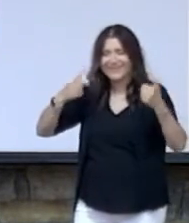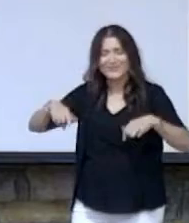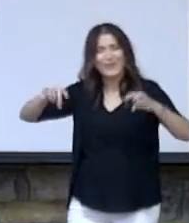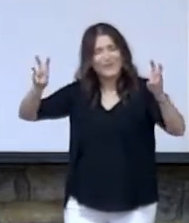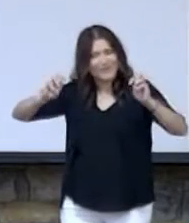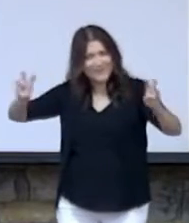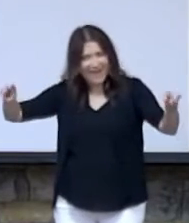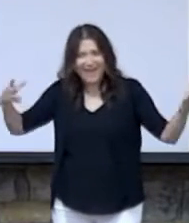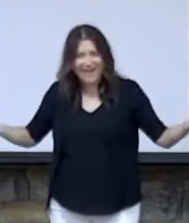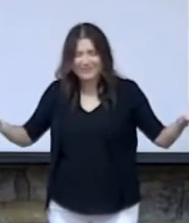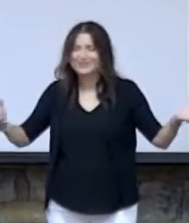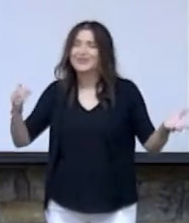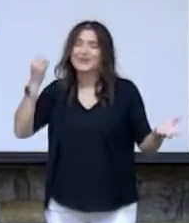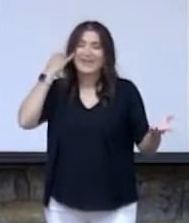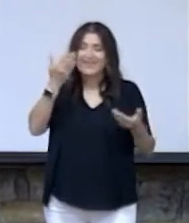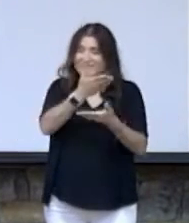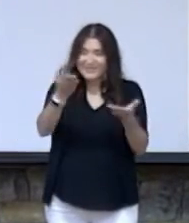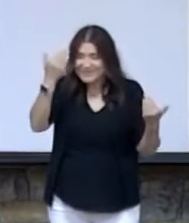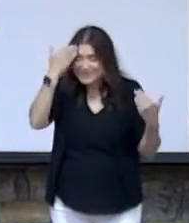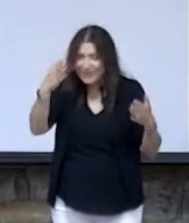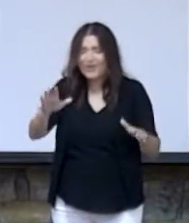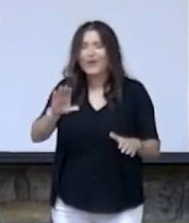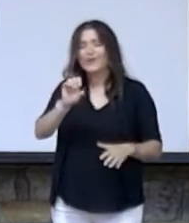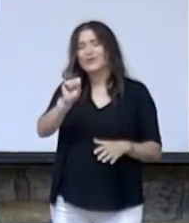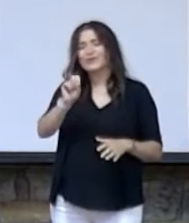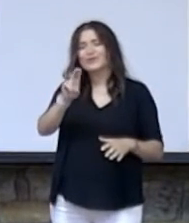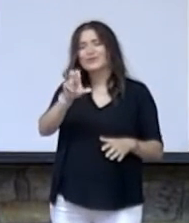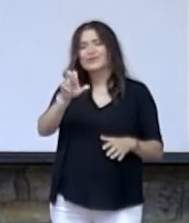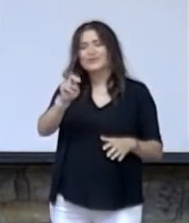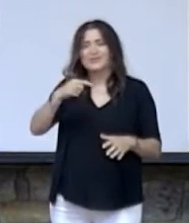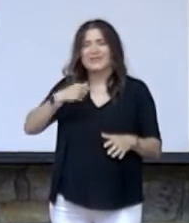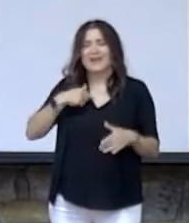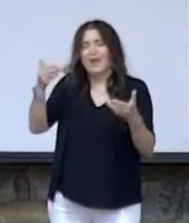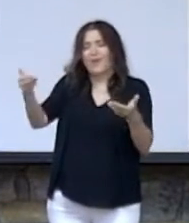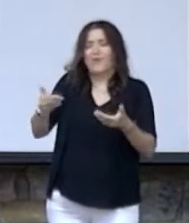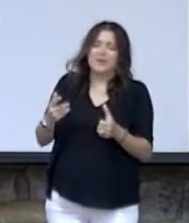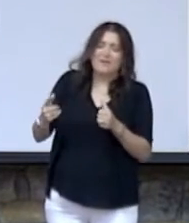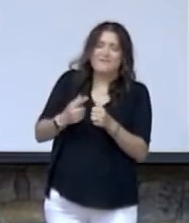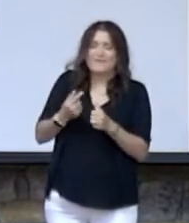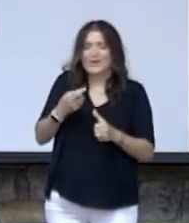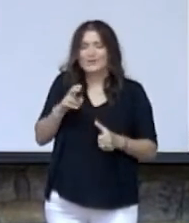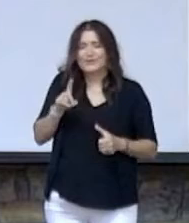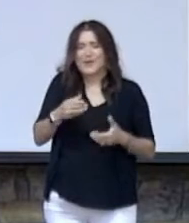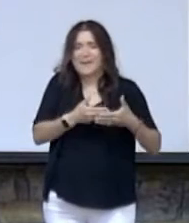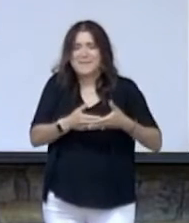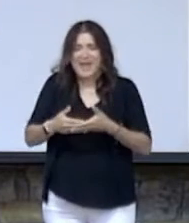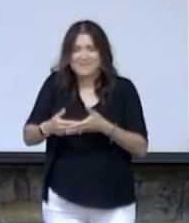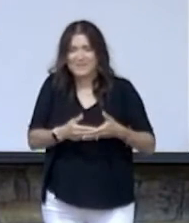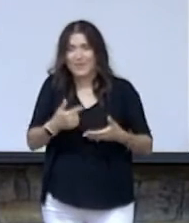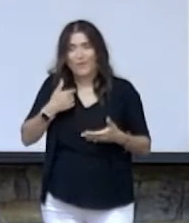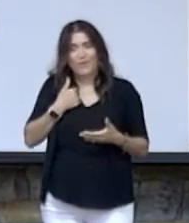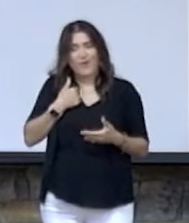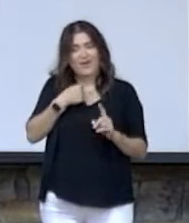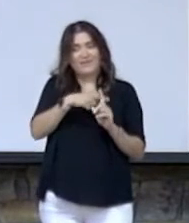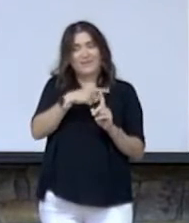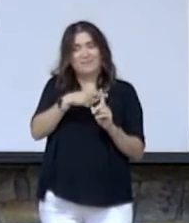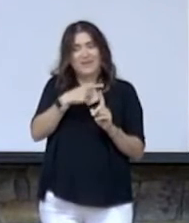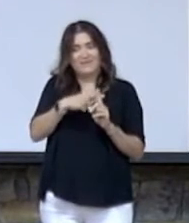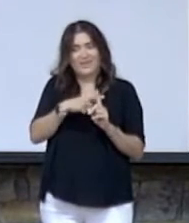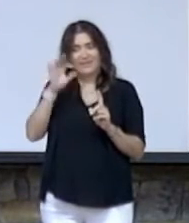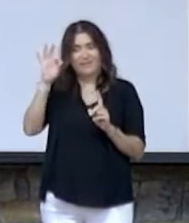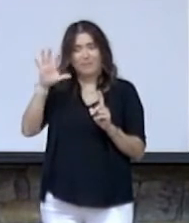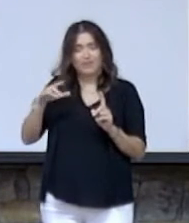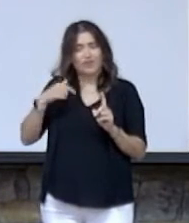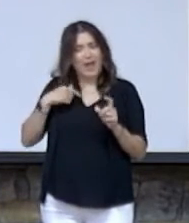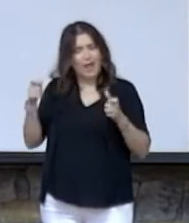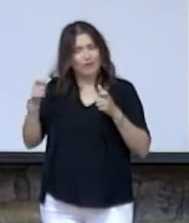Wow. So for those that don't know, Susan and I welcomed our first grandbaby into the world. And one of the perks of being a preacher is I get to control the slides for my